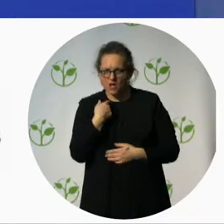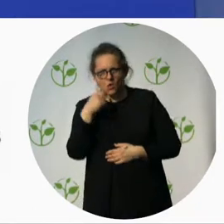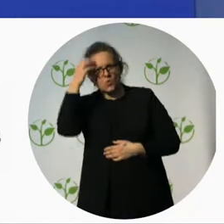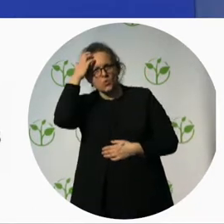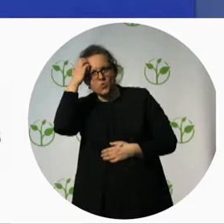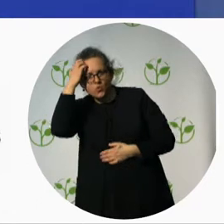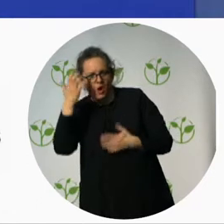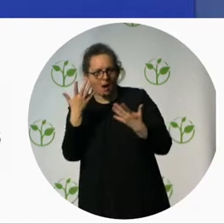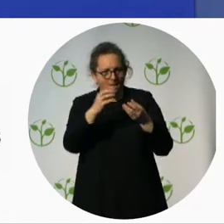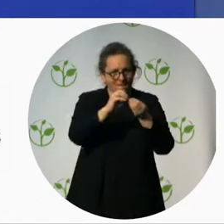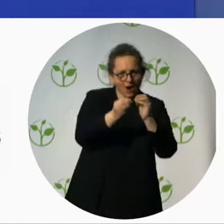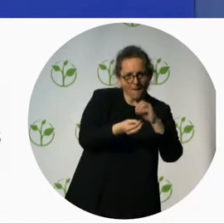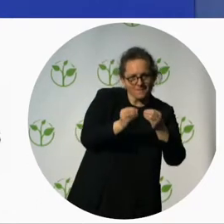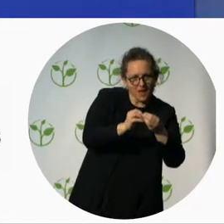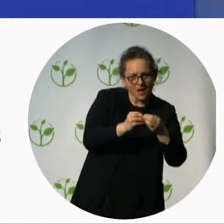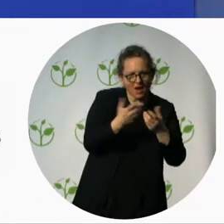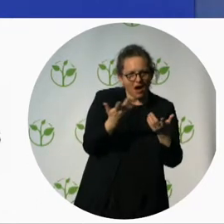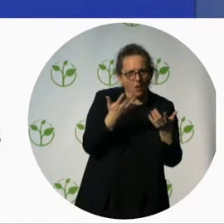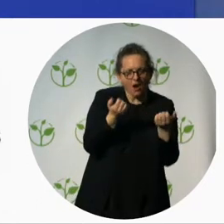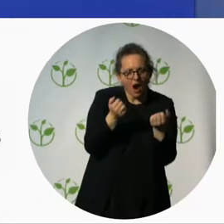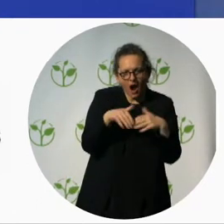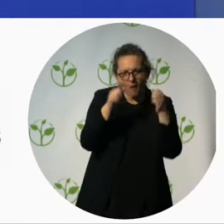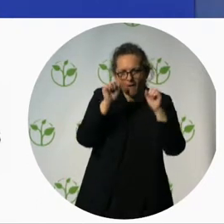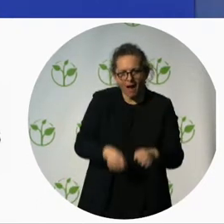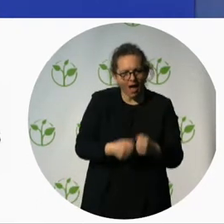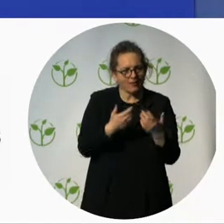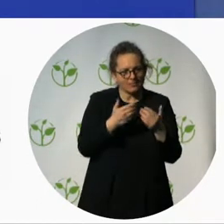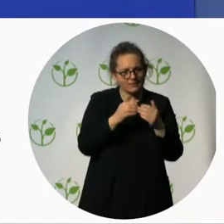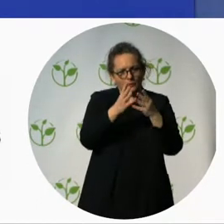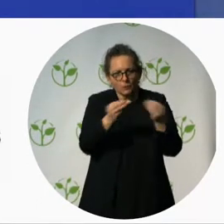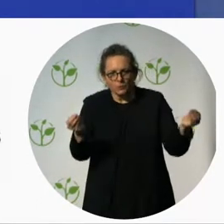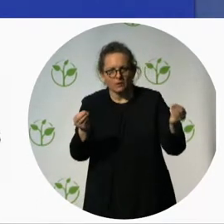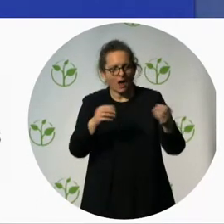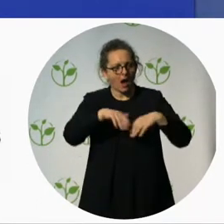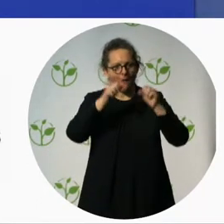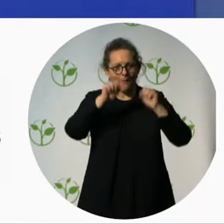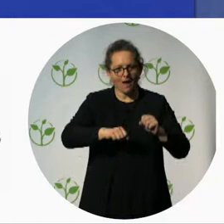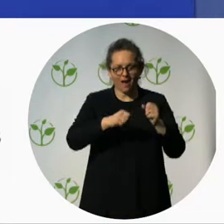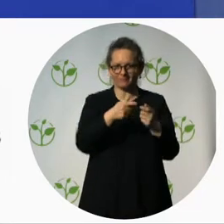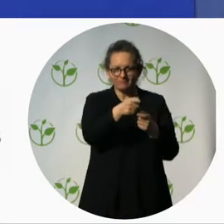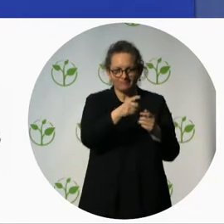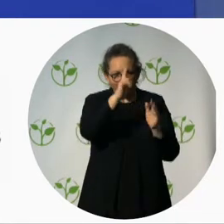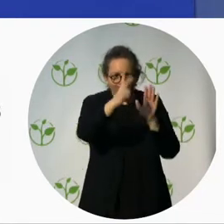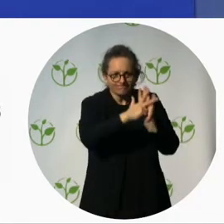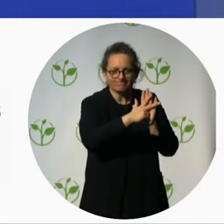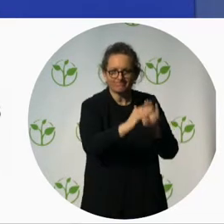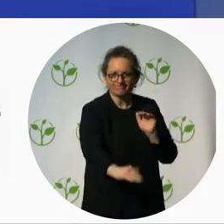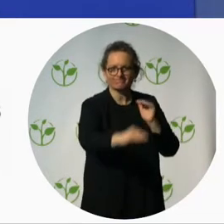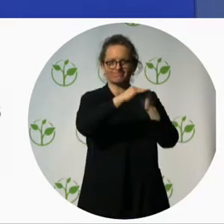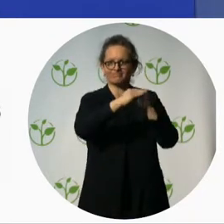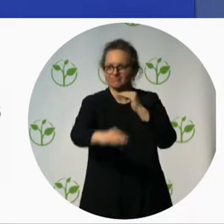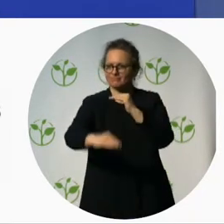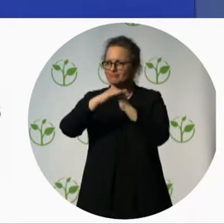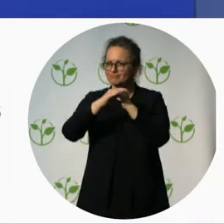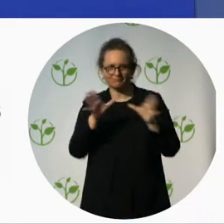to meet all their aspirations and dreams in our societies, in a society of inclusion.